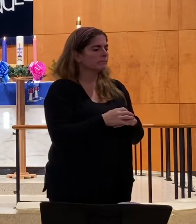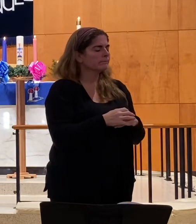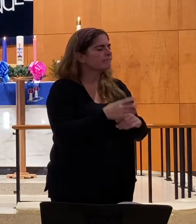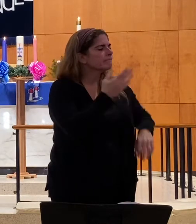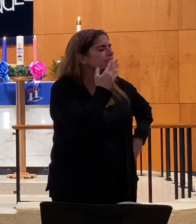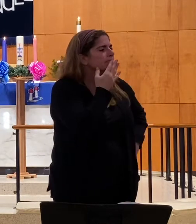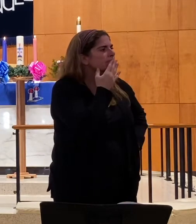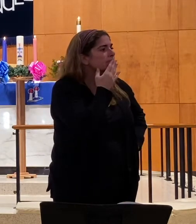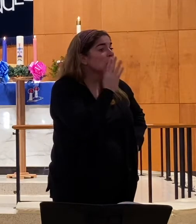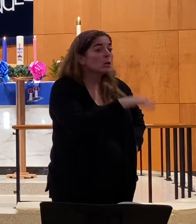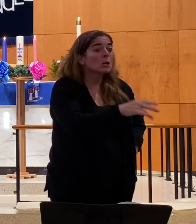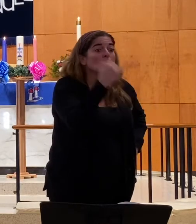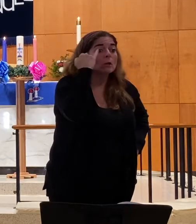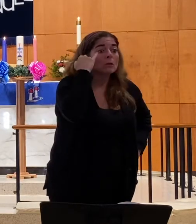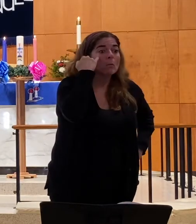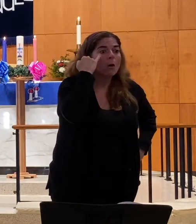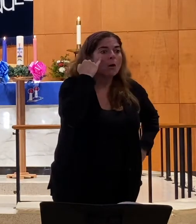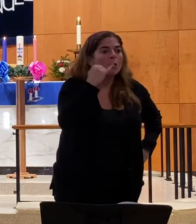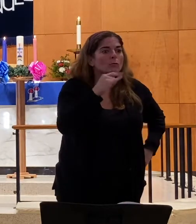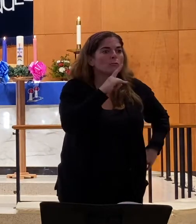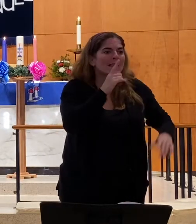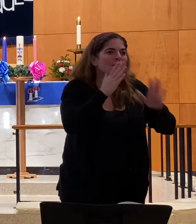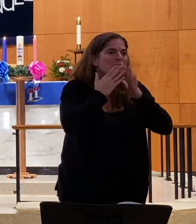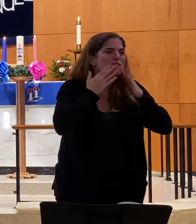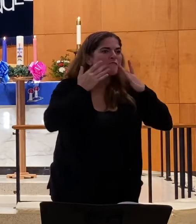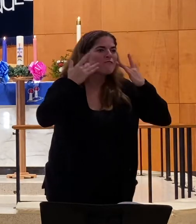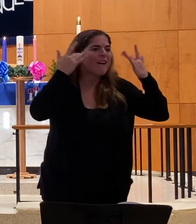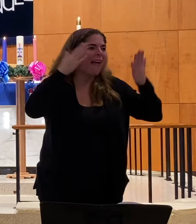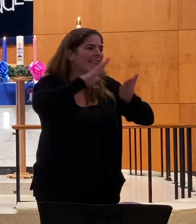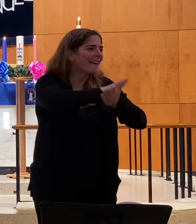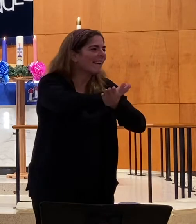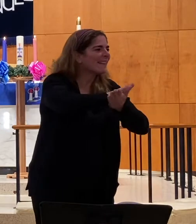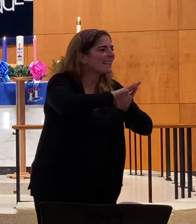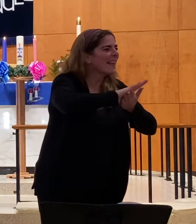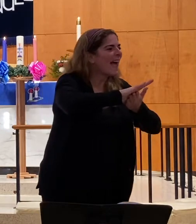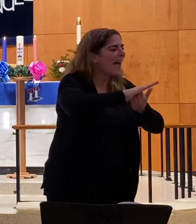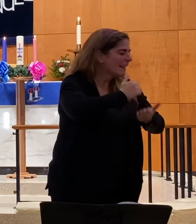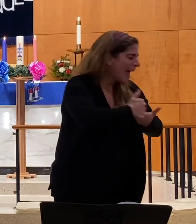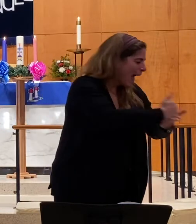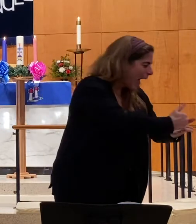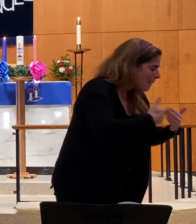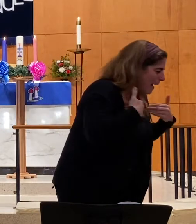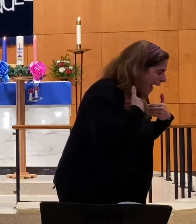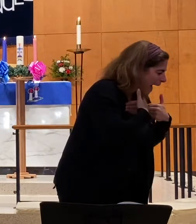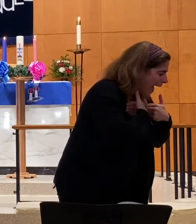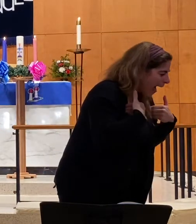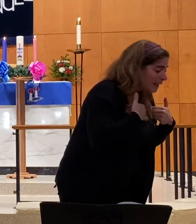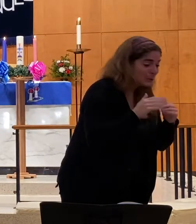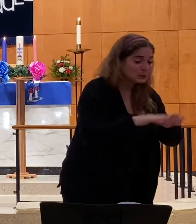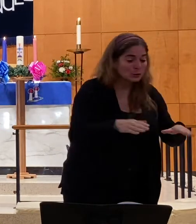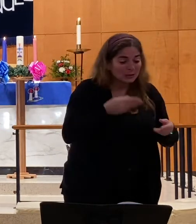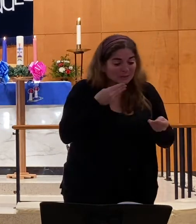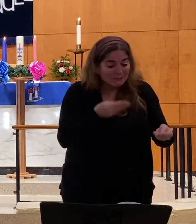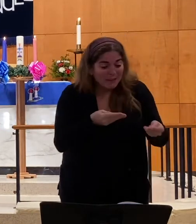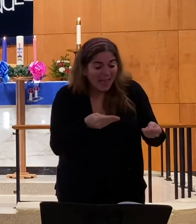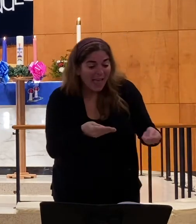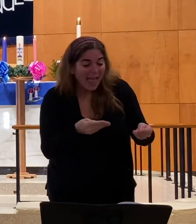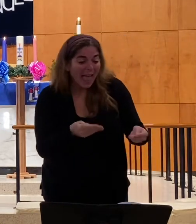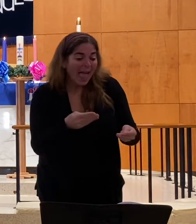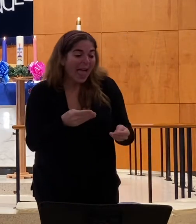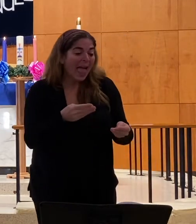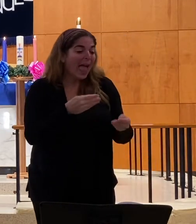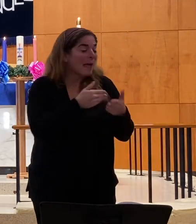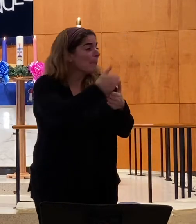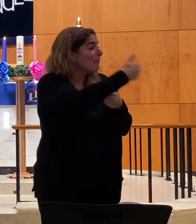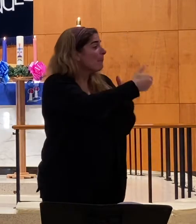Well, then what if I were to be real friendly and was kind to animals and gave candy to all the children and loved my